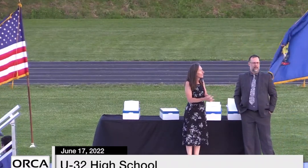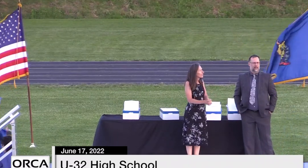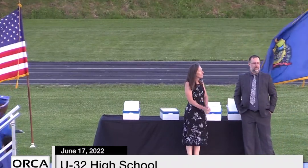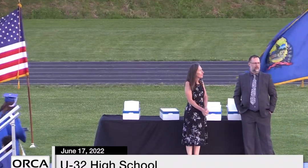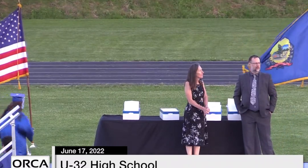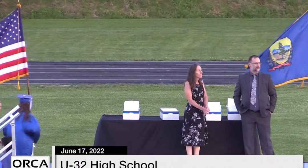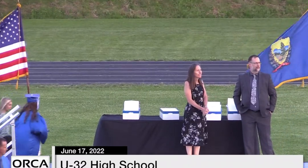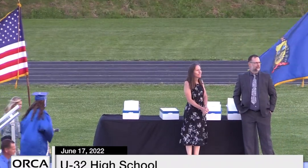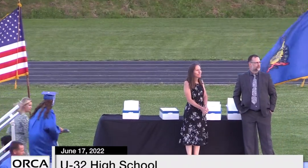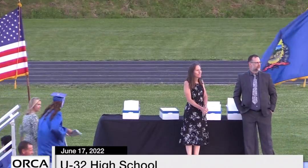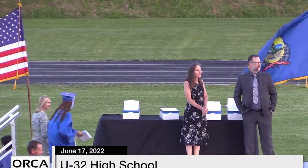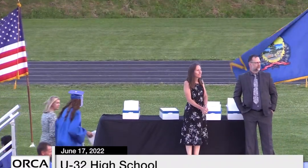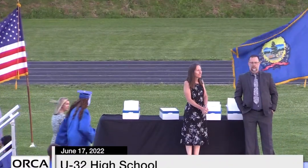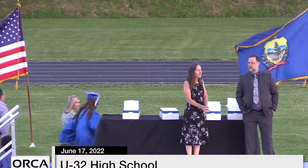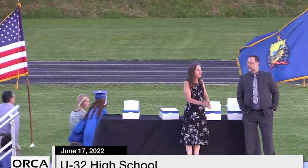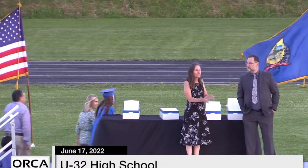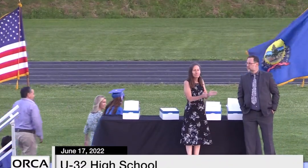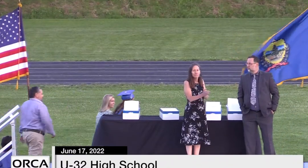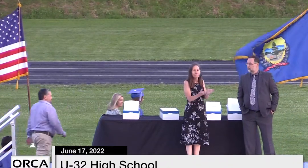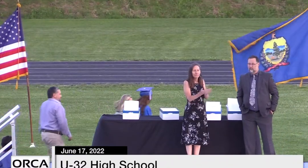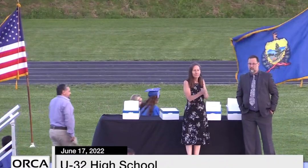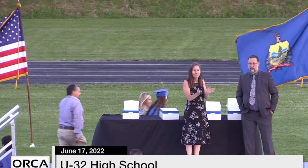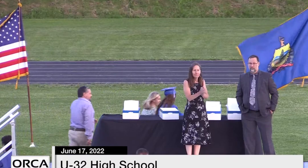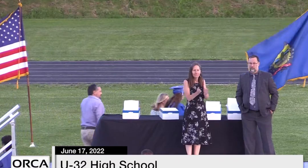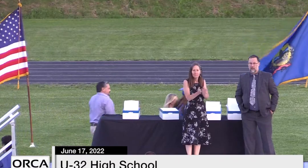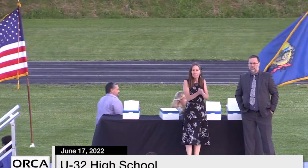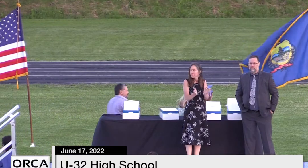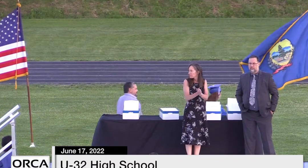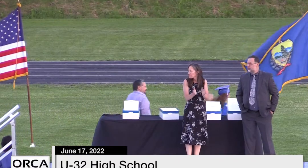advisor Mitch Pauly to the stage.